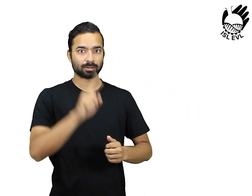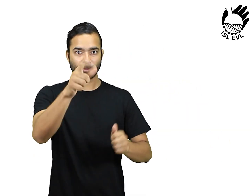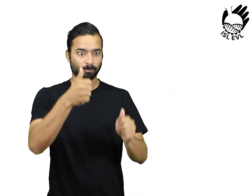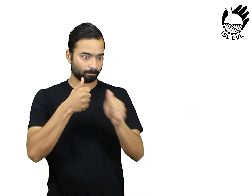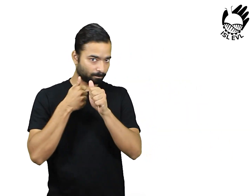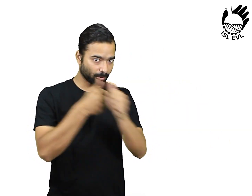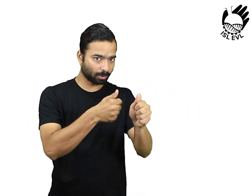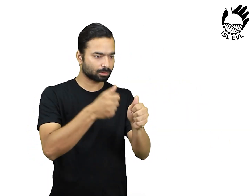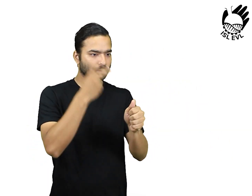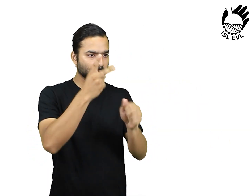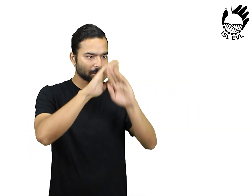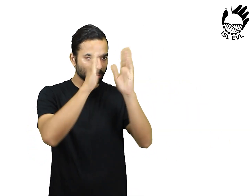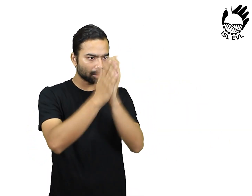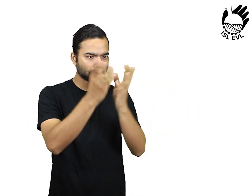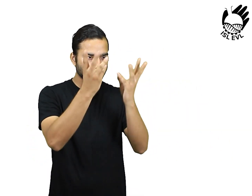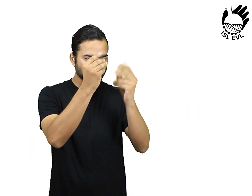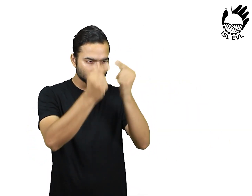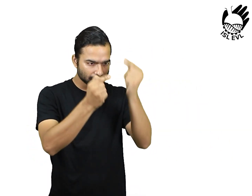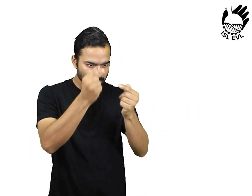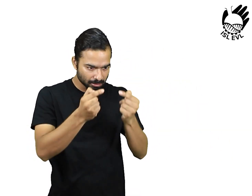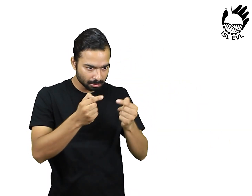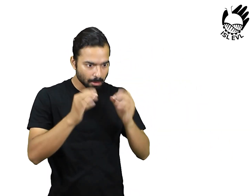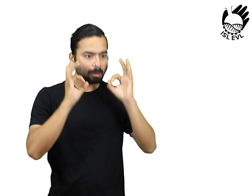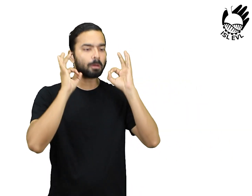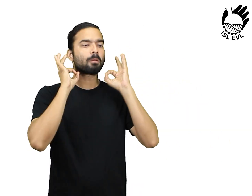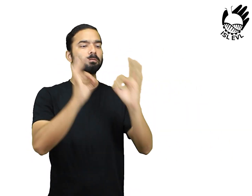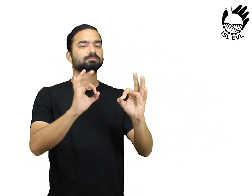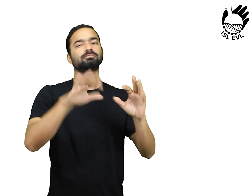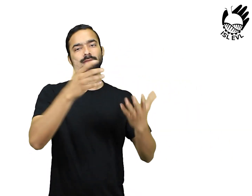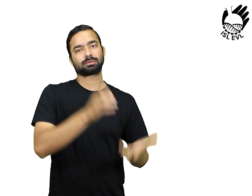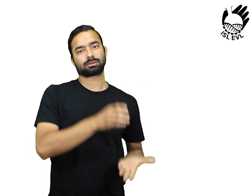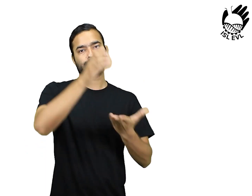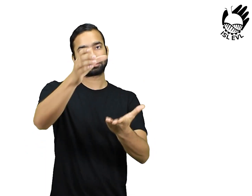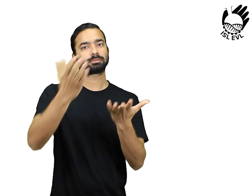Points to follow on the basis of which marks will be awarded are: